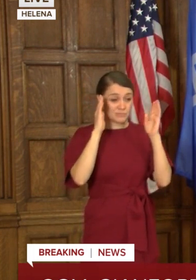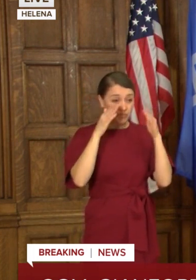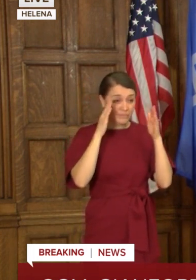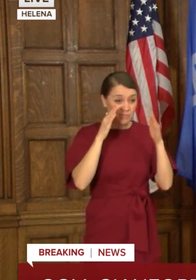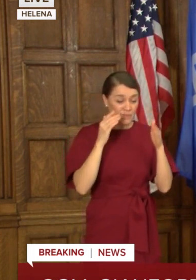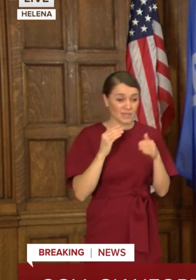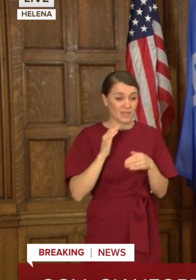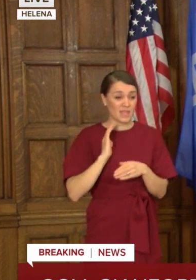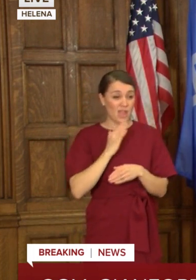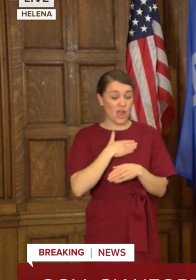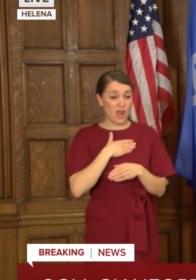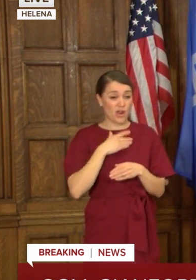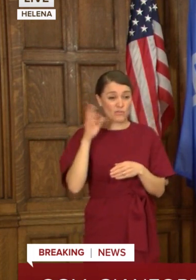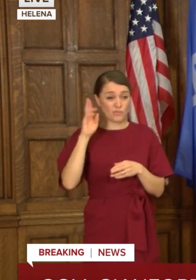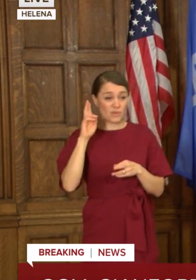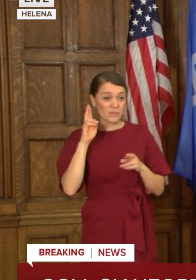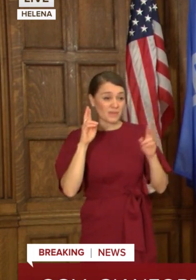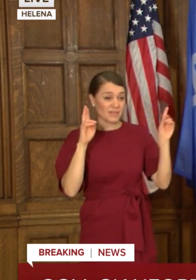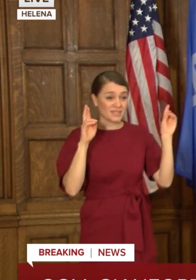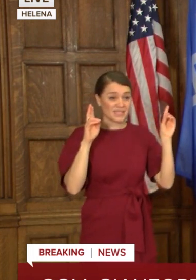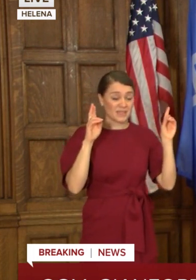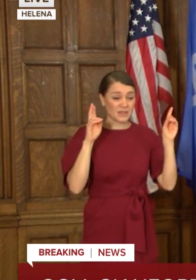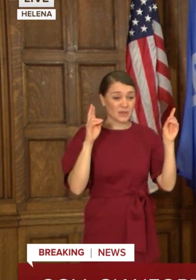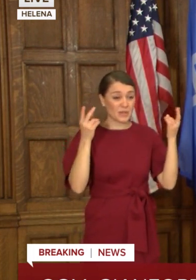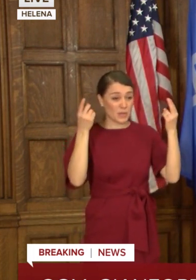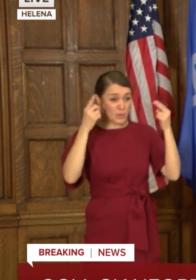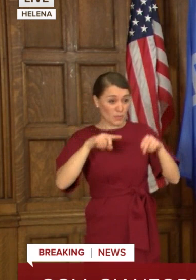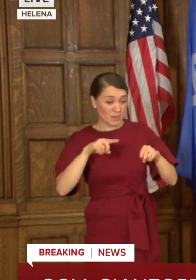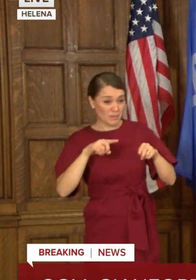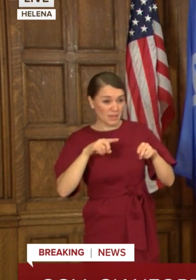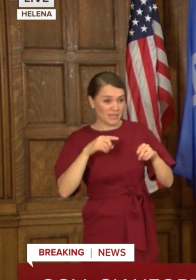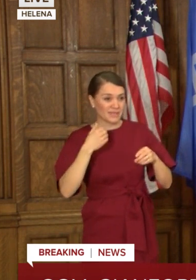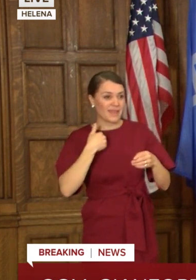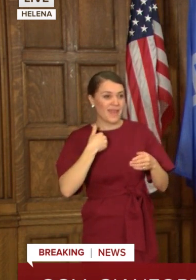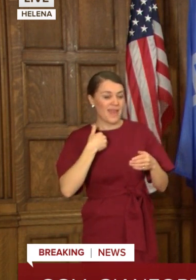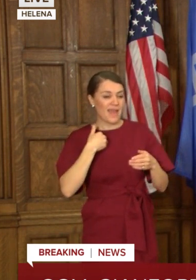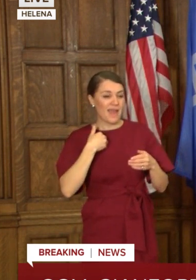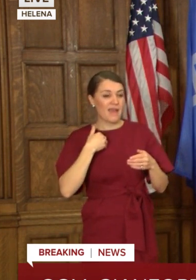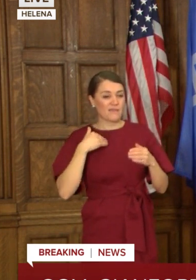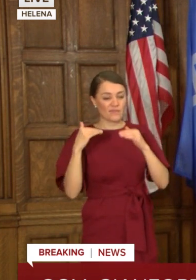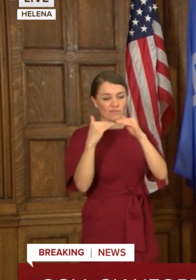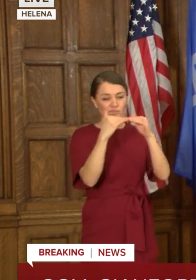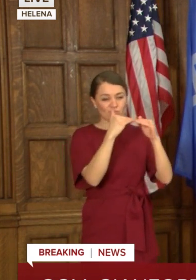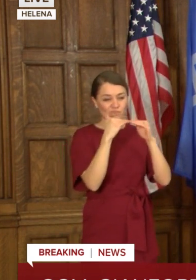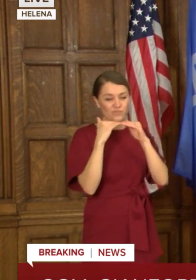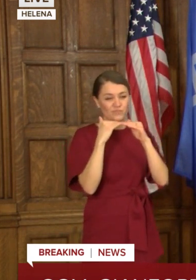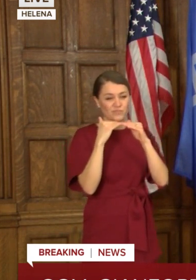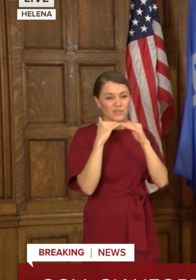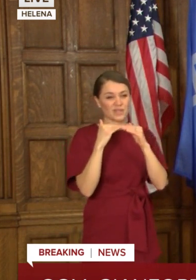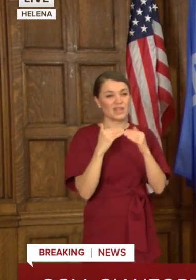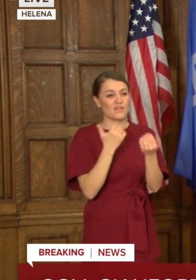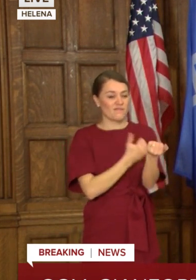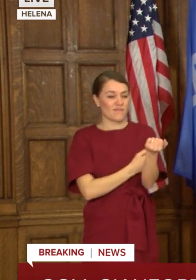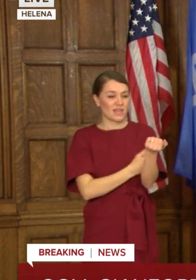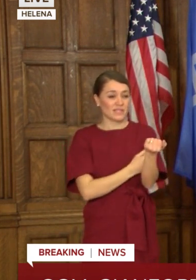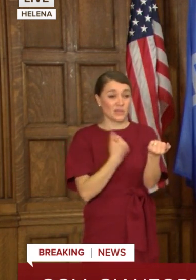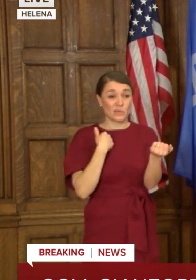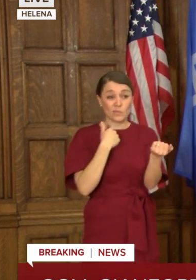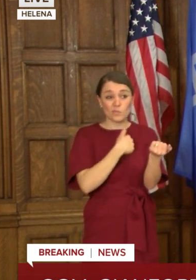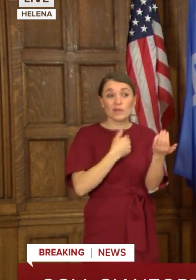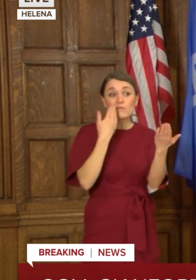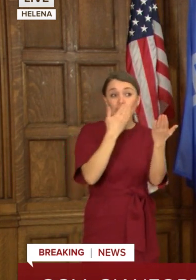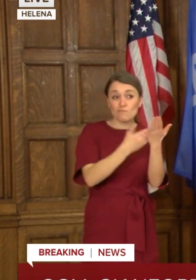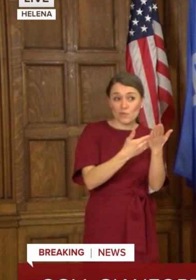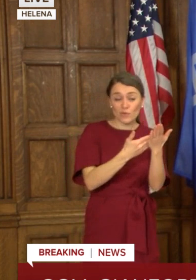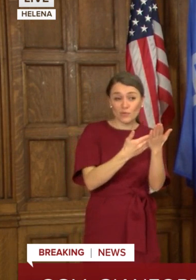bipartisan congressional delegation to get Montana its fair share of the vaccines. We've proved that we